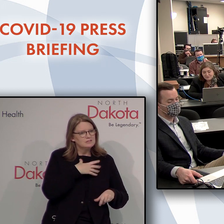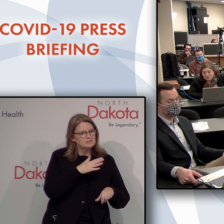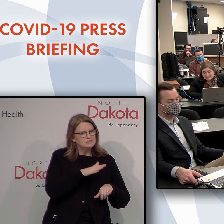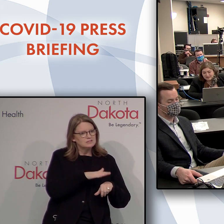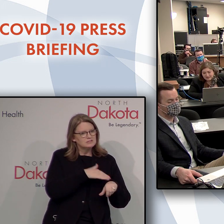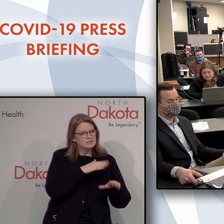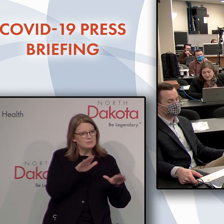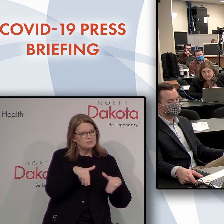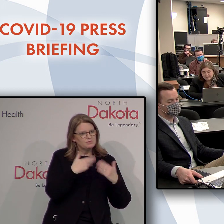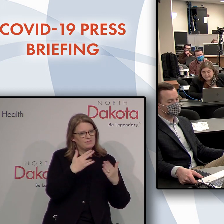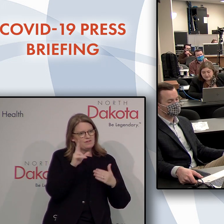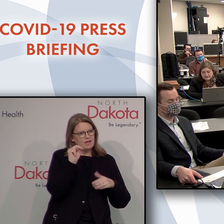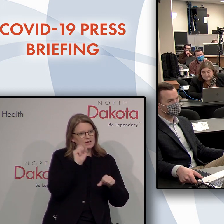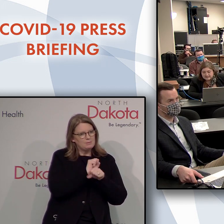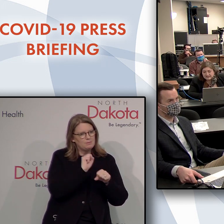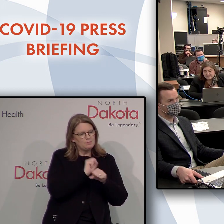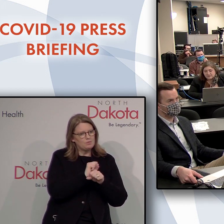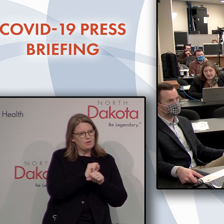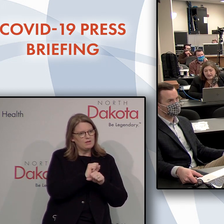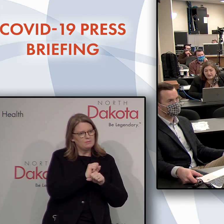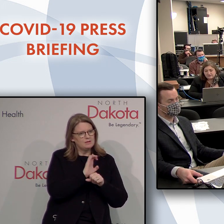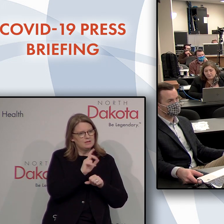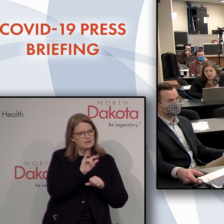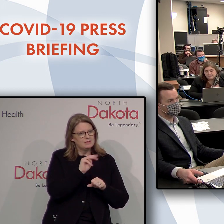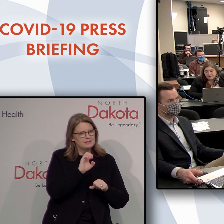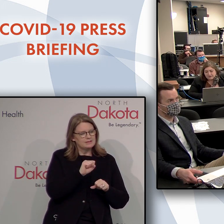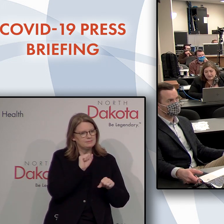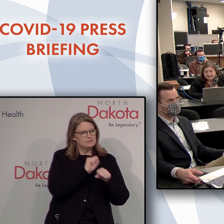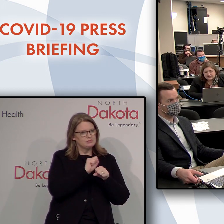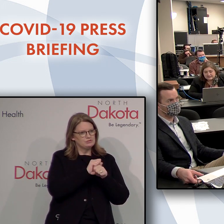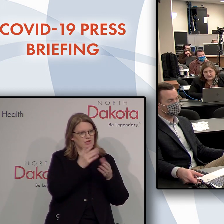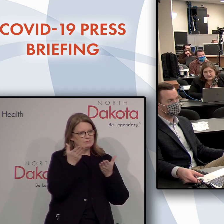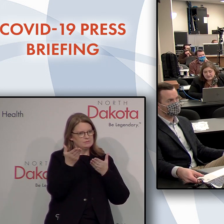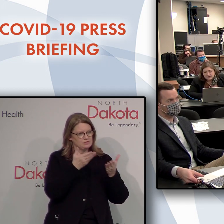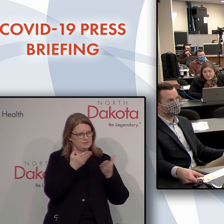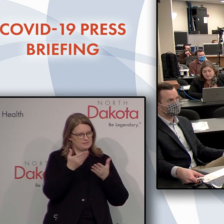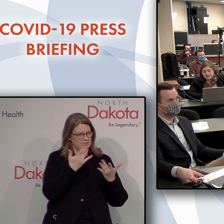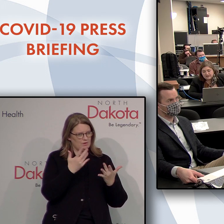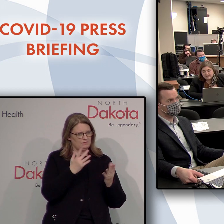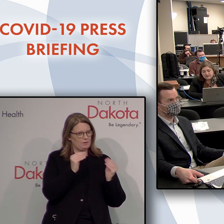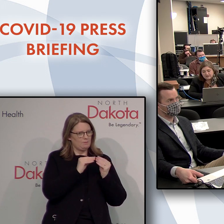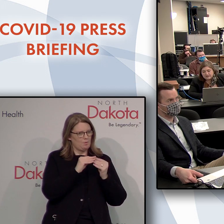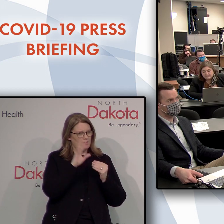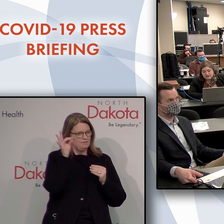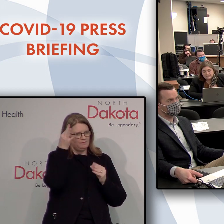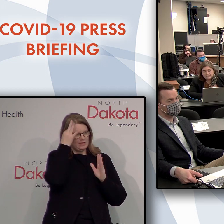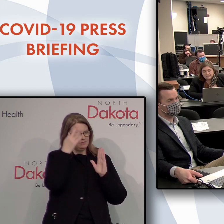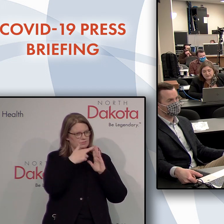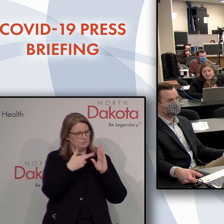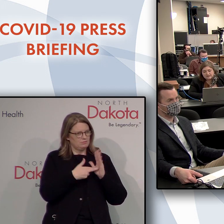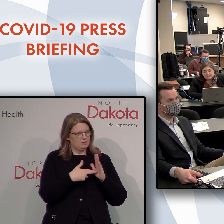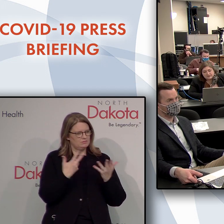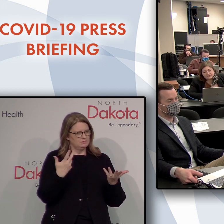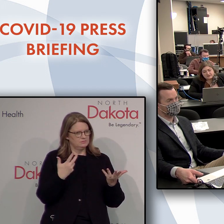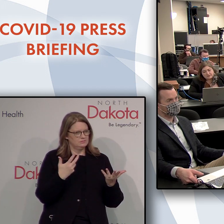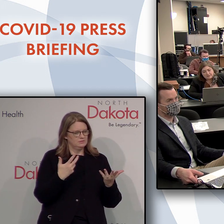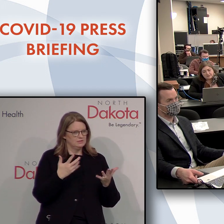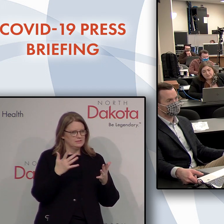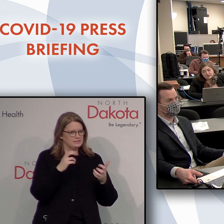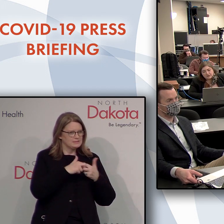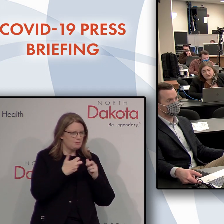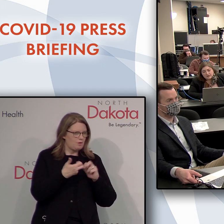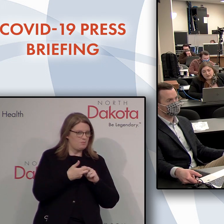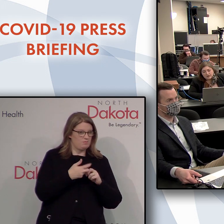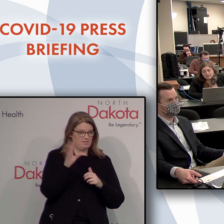of unemployment claims. Job Service has said they're waiting for more federal guidance. Is there a problem with getting the latest round of federal funds, or is there a